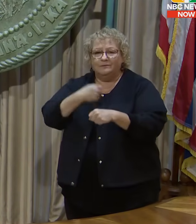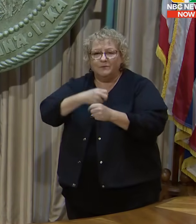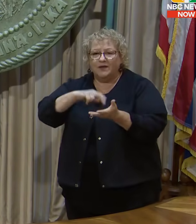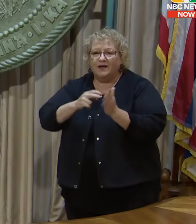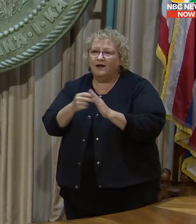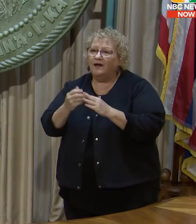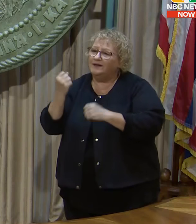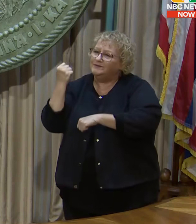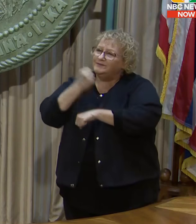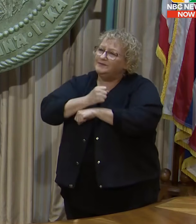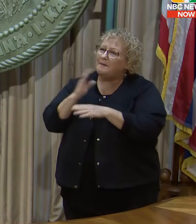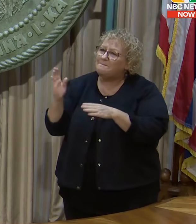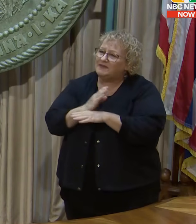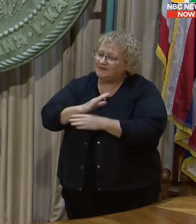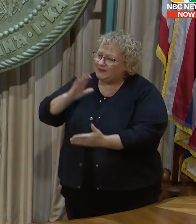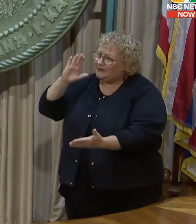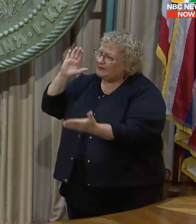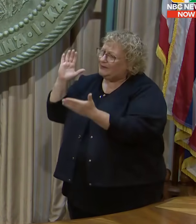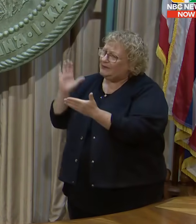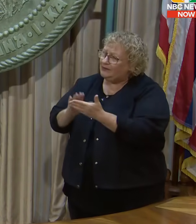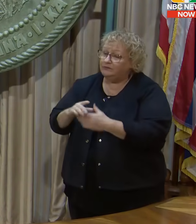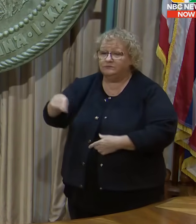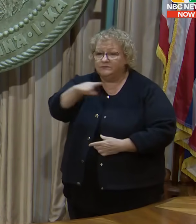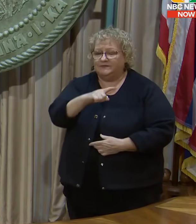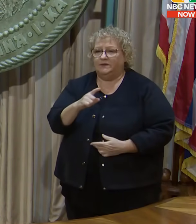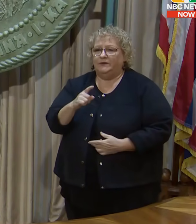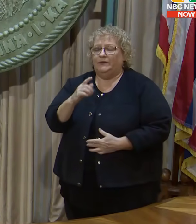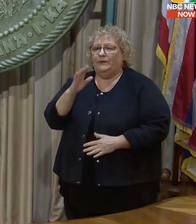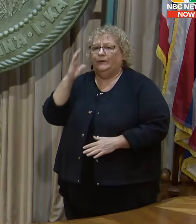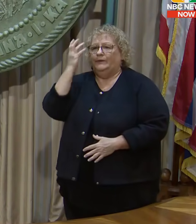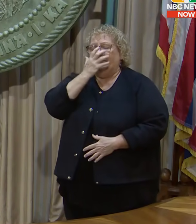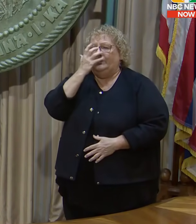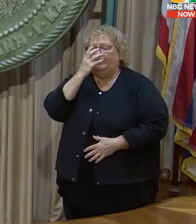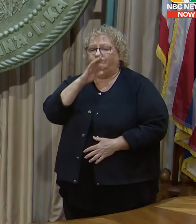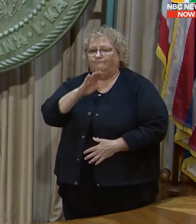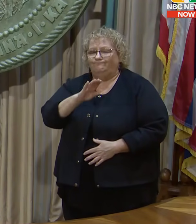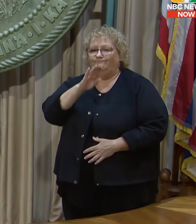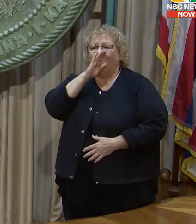shut their doors, many are facing the reality